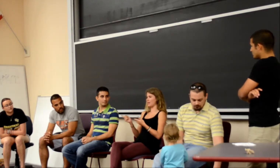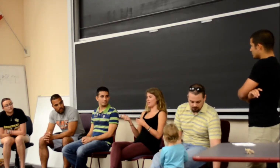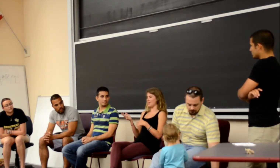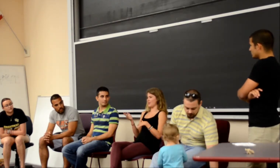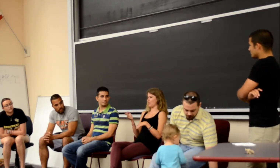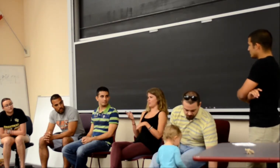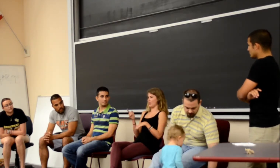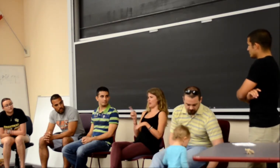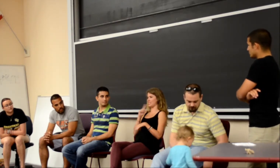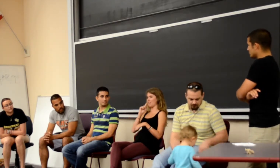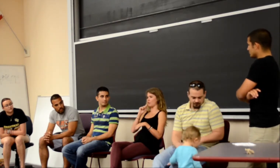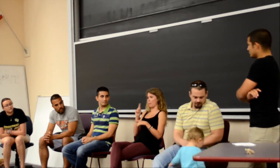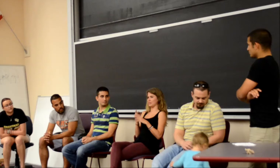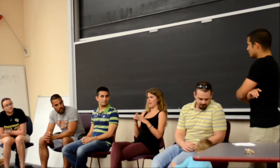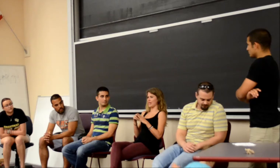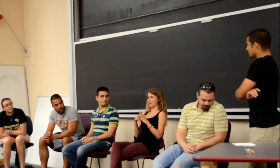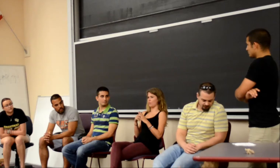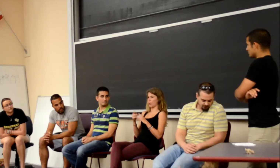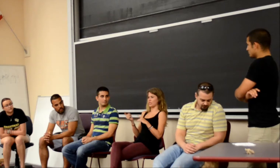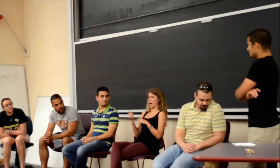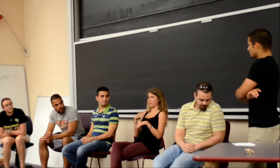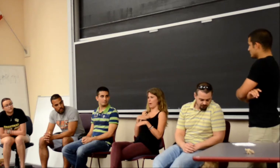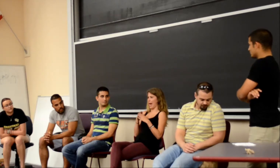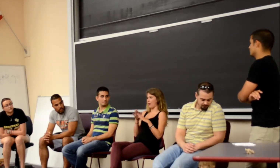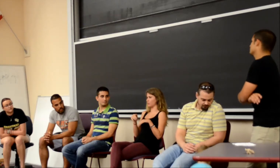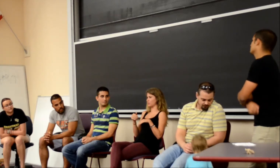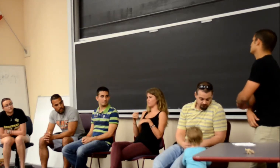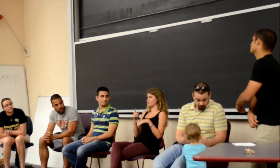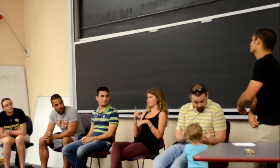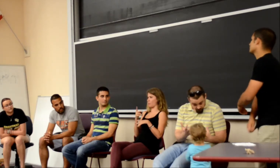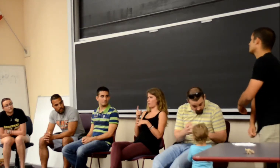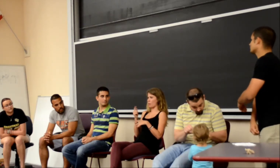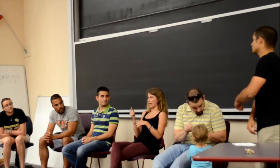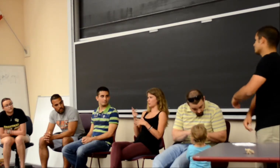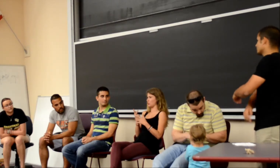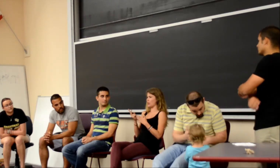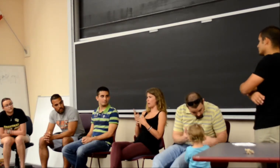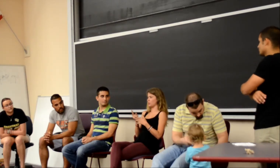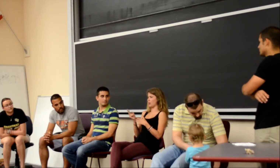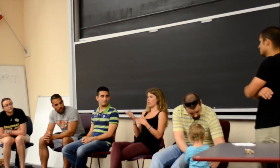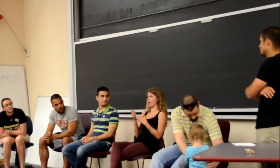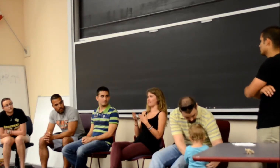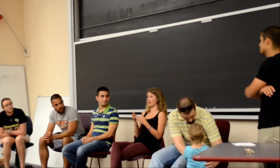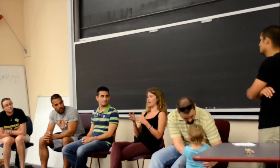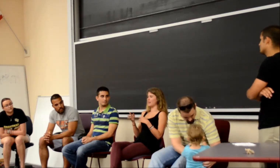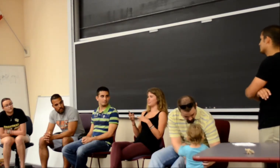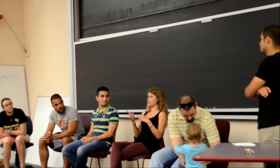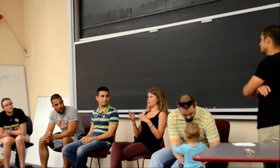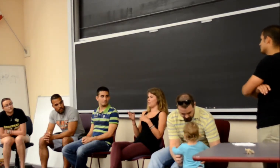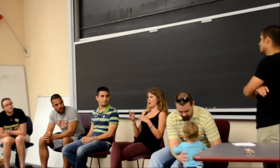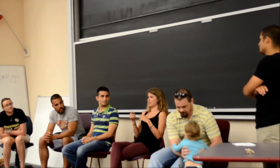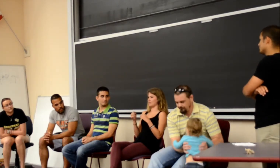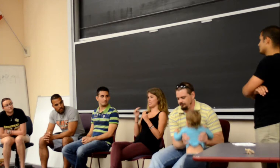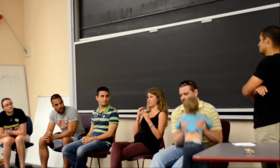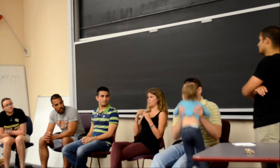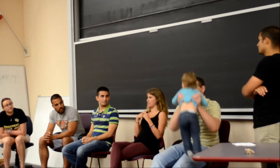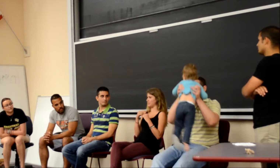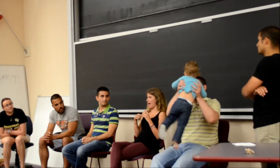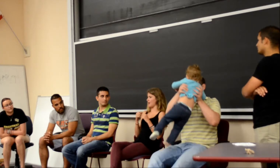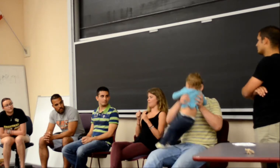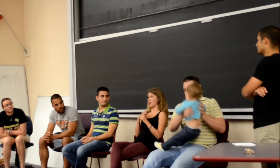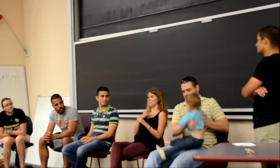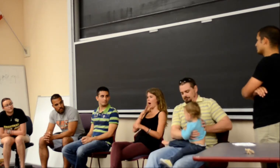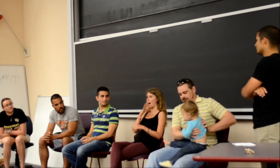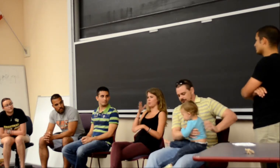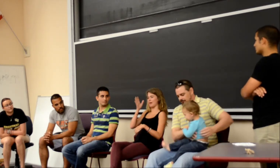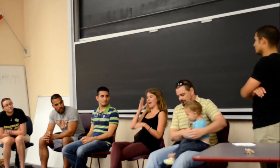week, a deaf representative would come to my house, like 2 times a week or whatever, to teach me